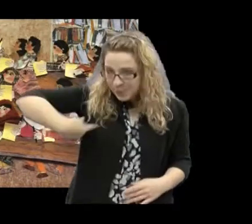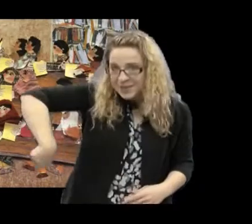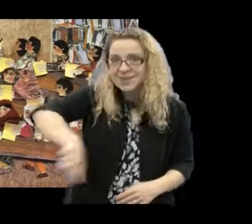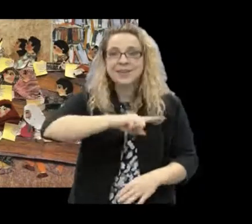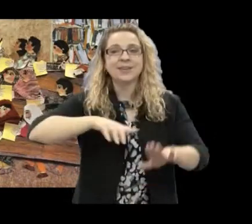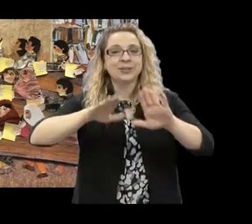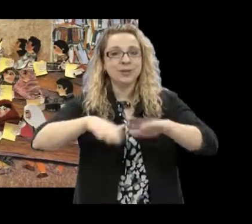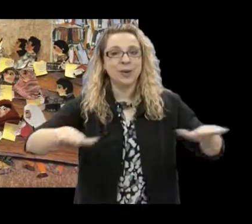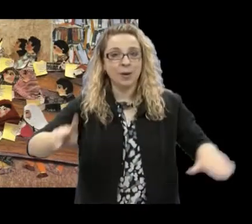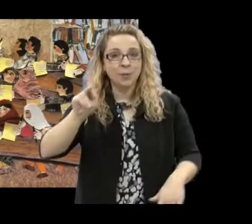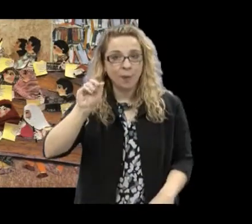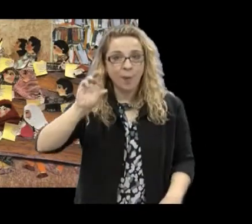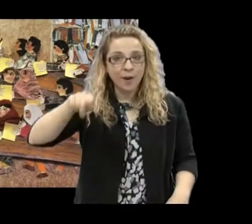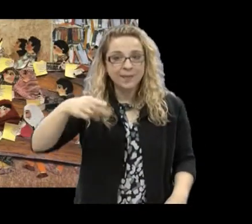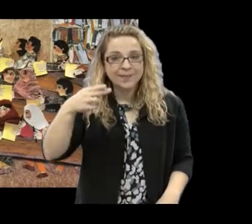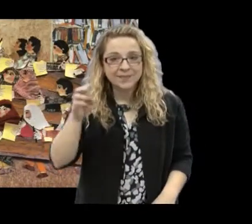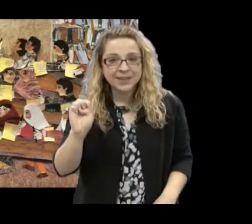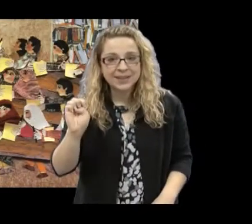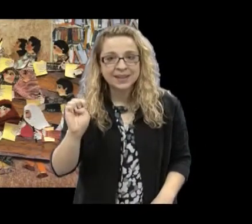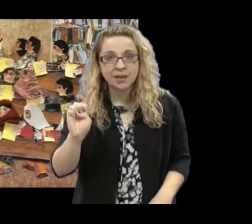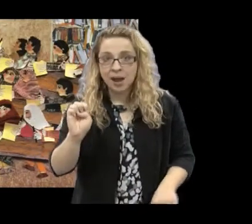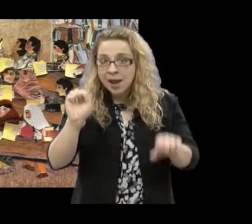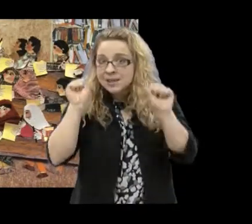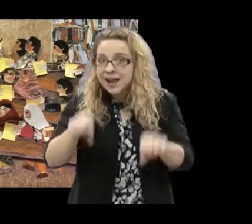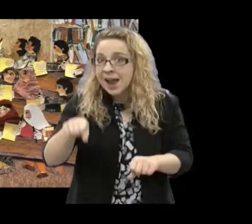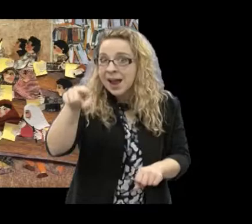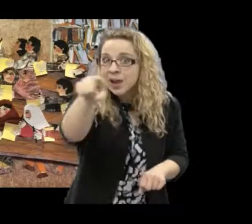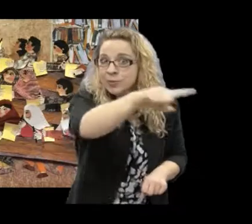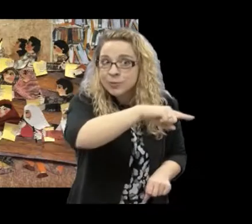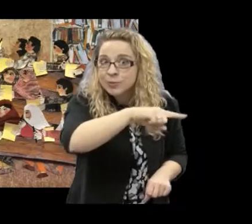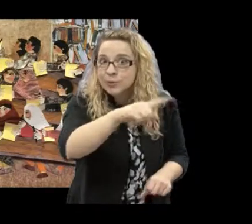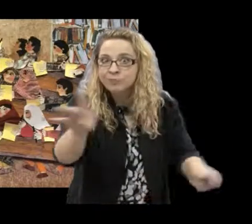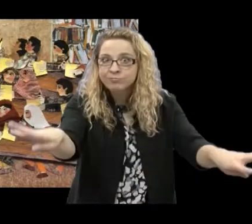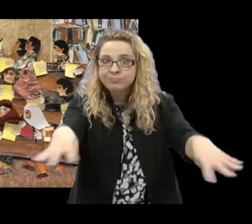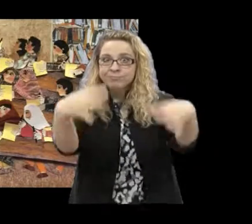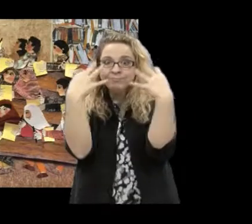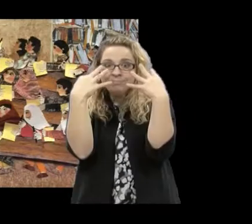We are the children of Corfe. Can you hear our voices?